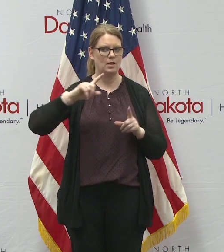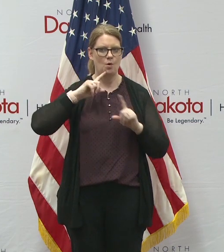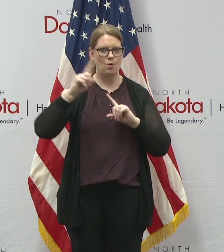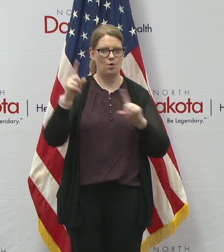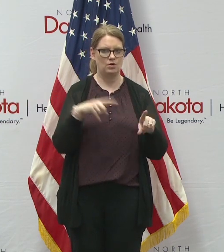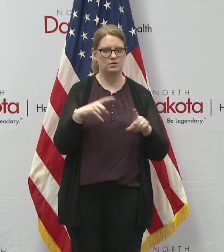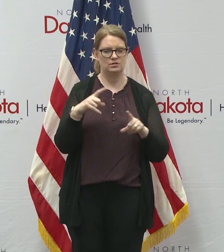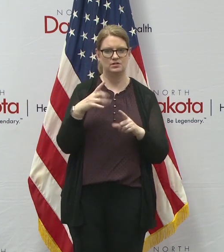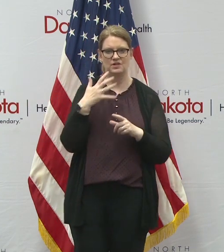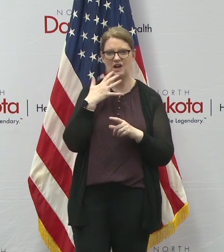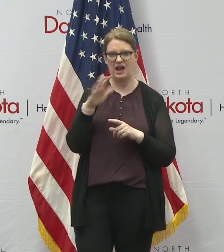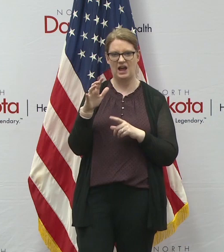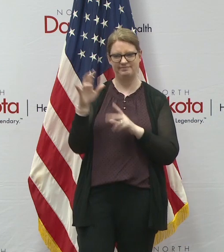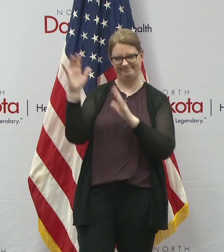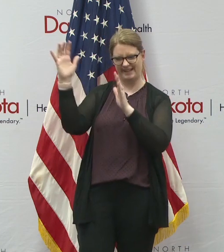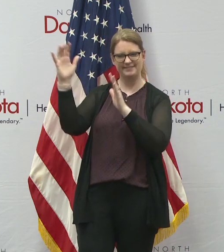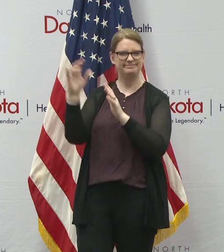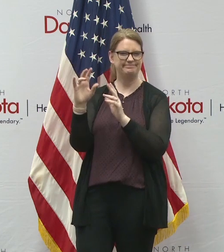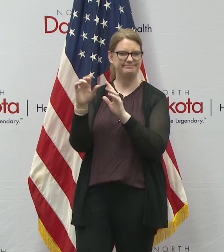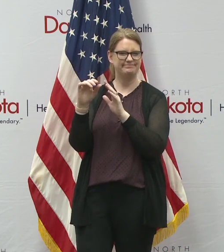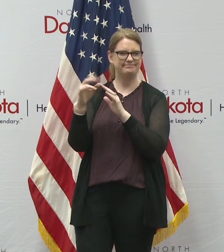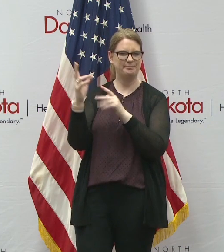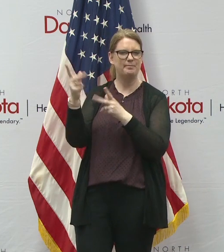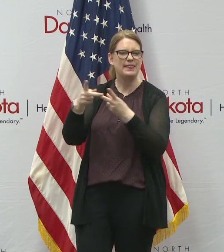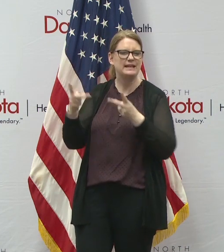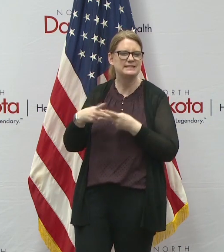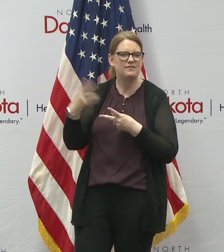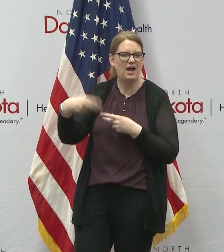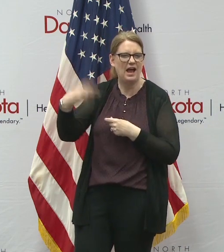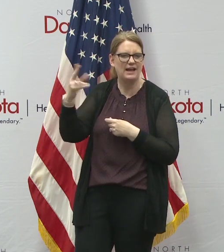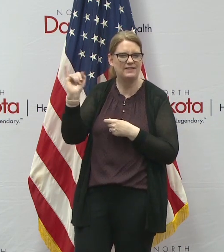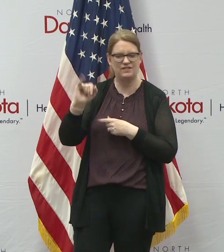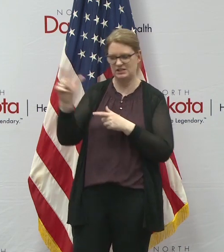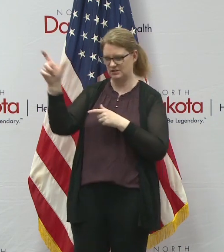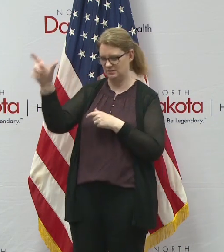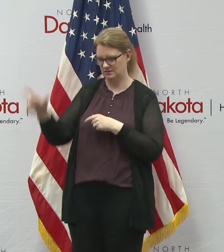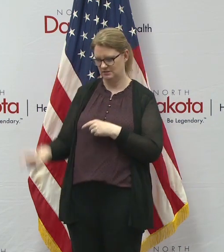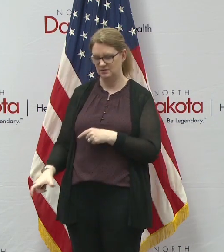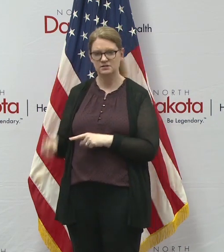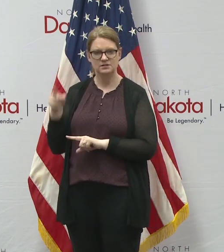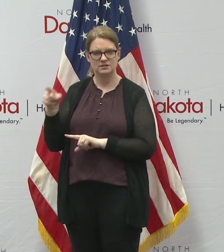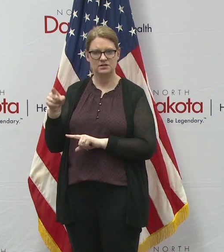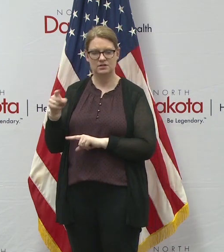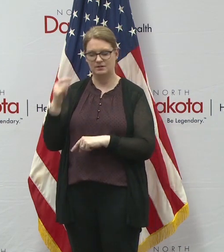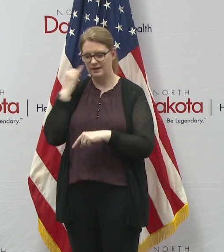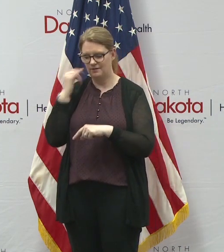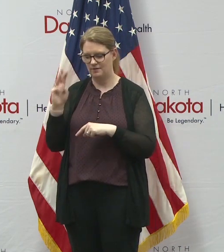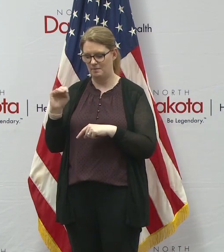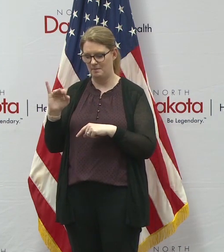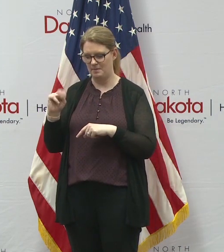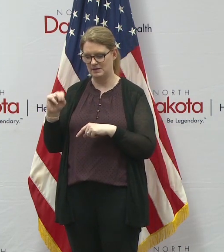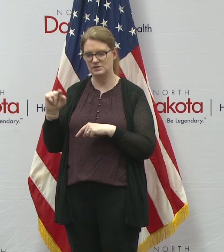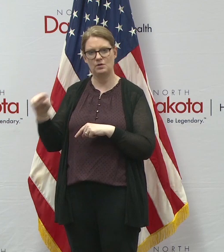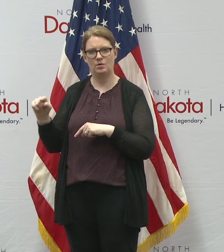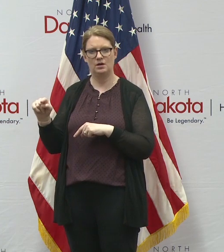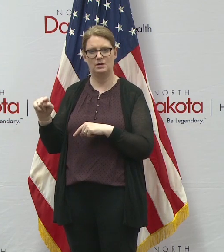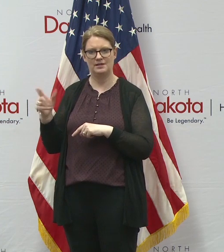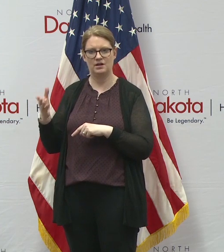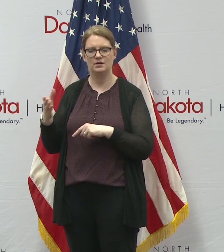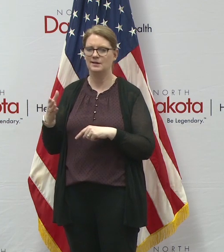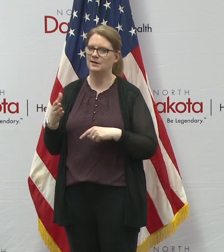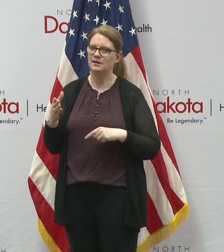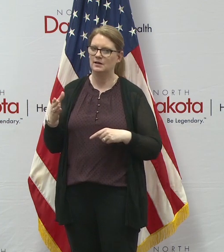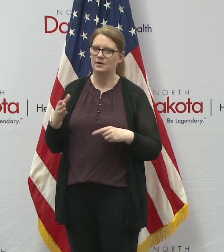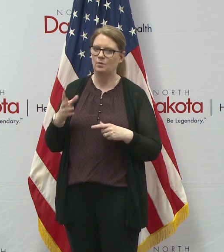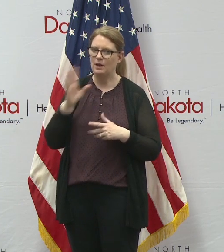states. Minnesota wasn't on that. If they've been added to that list of states, we will make sure that that gets amended because we know there are a